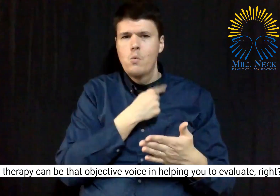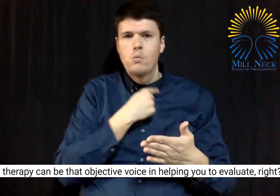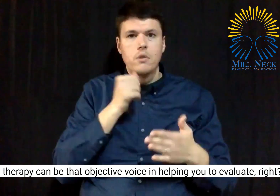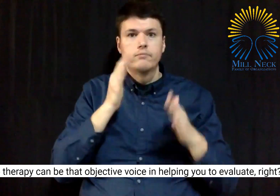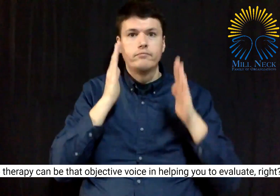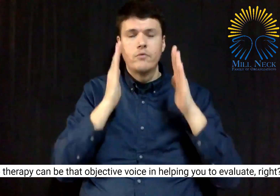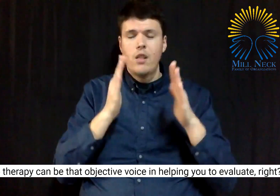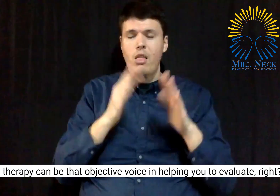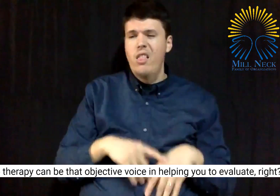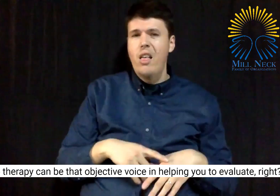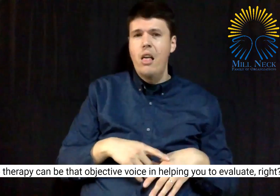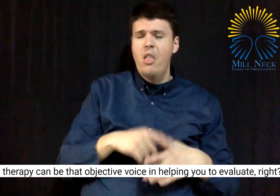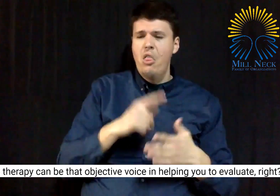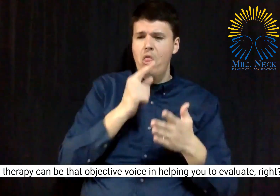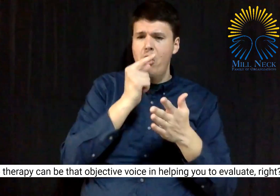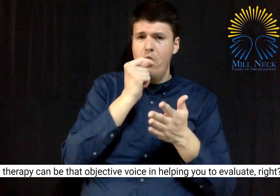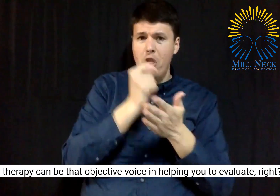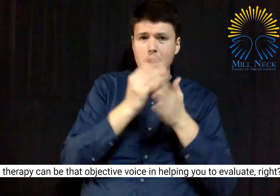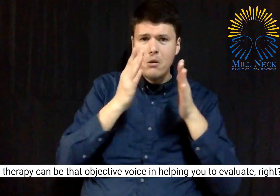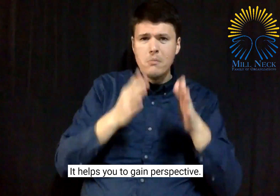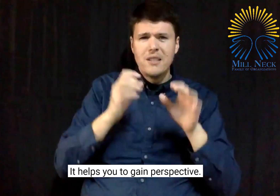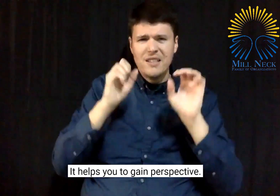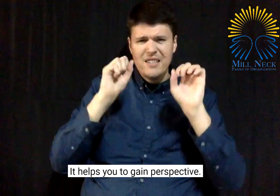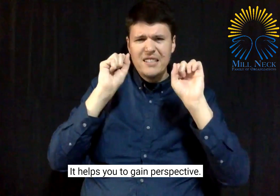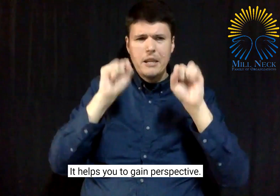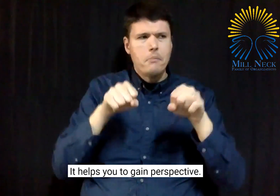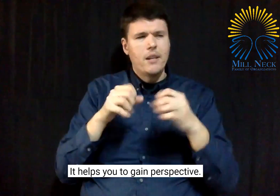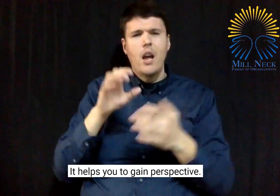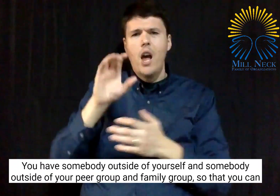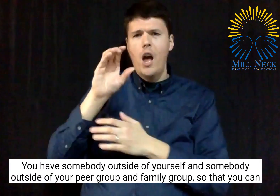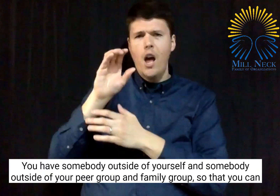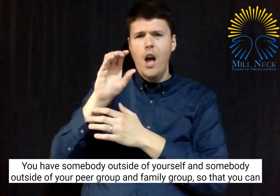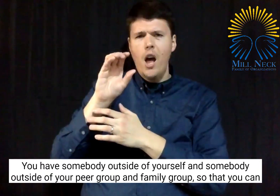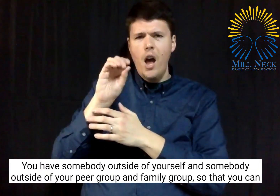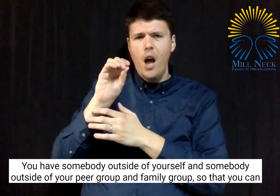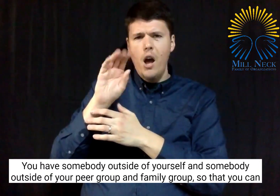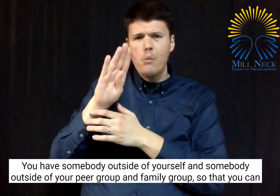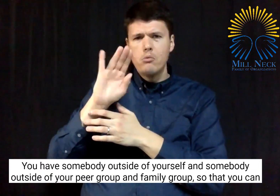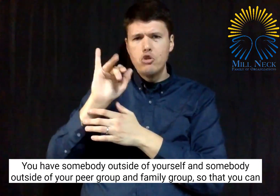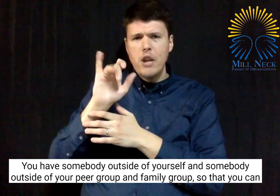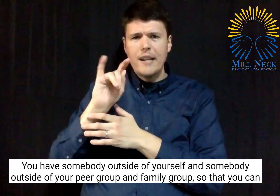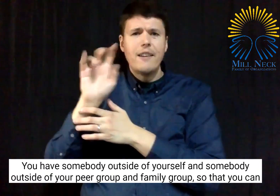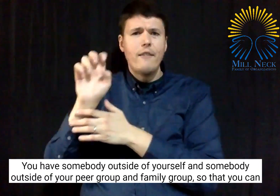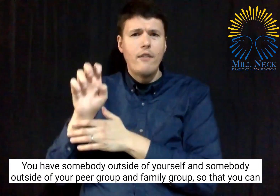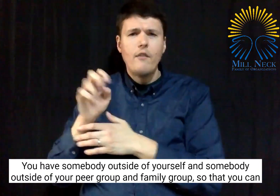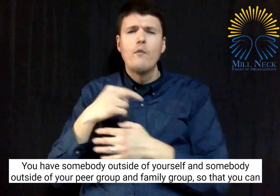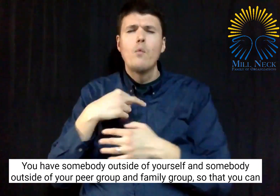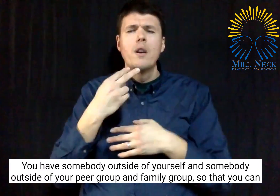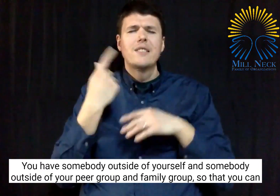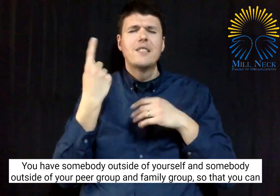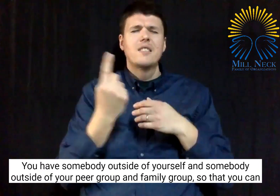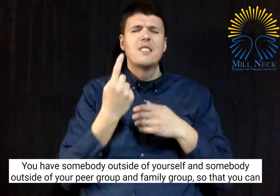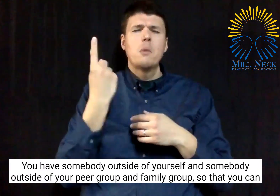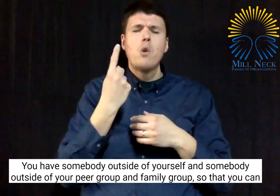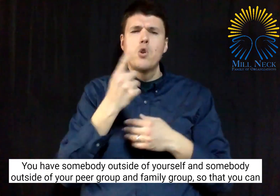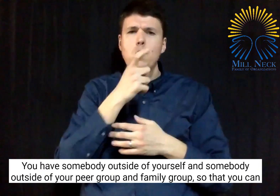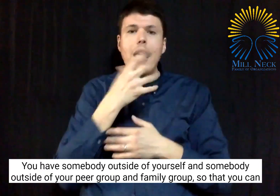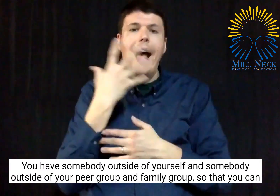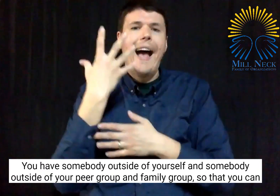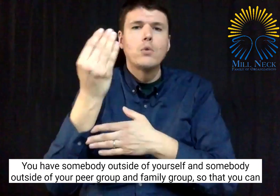be that objective voice in helping you to evaluate, right? It helps you to gain perspective. You have somebody outside of yourself and somebody outside of your peer group